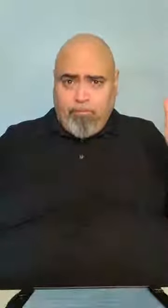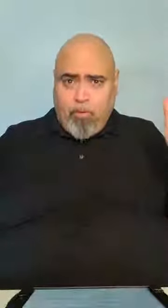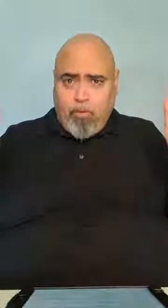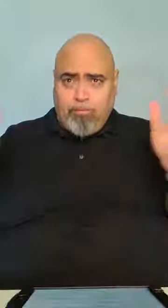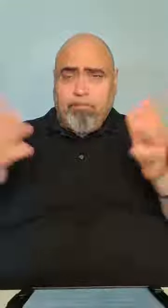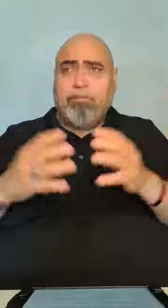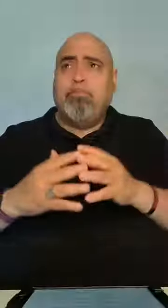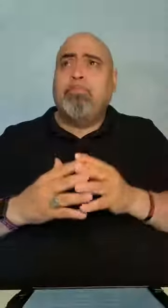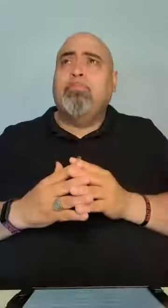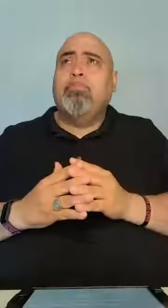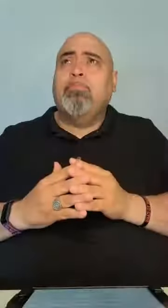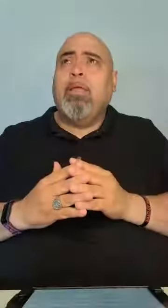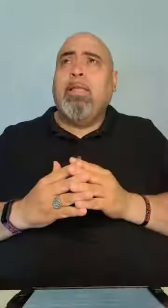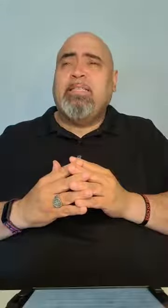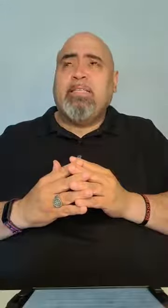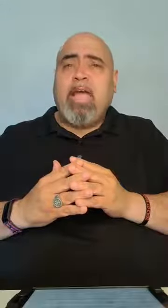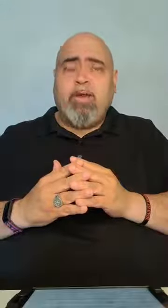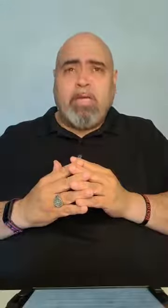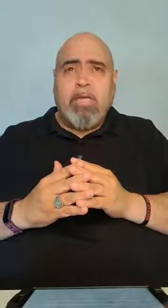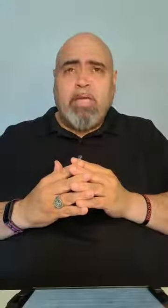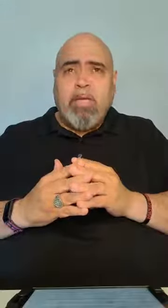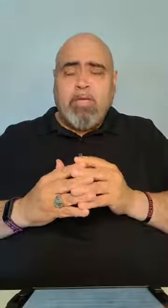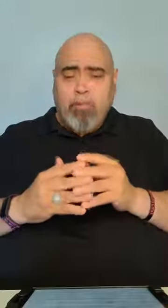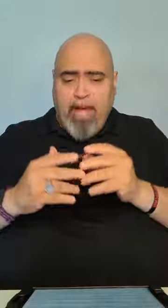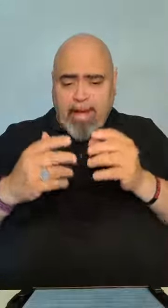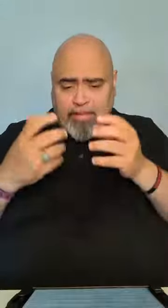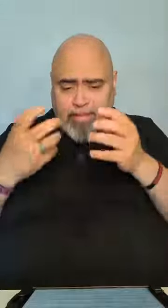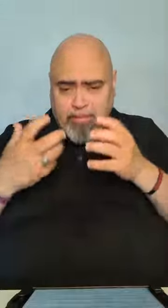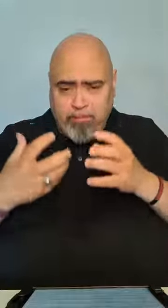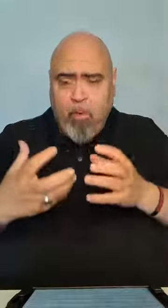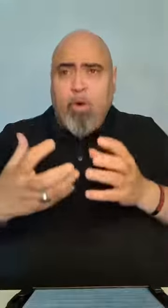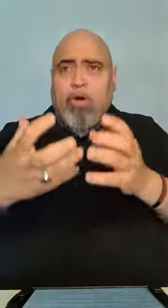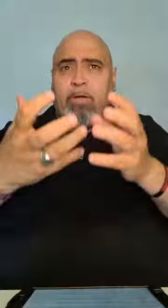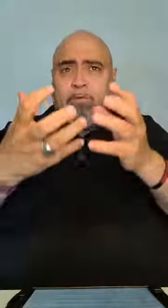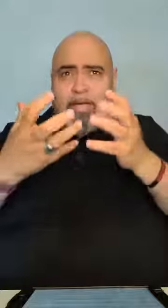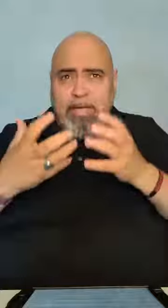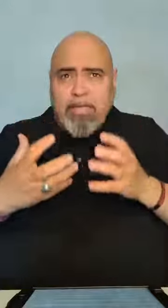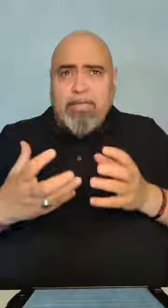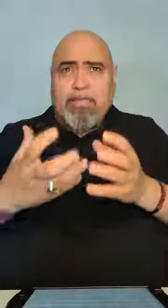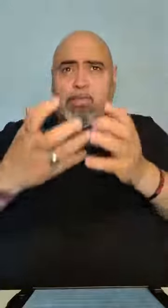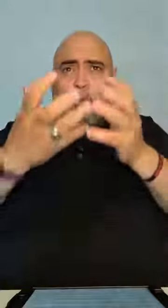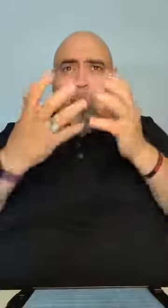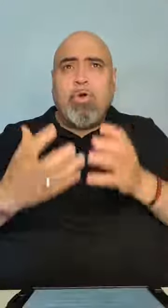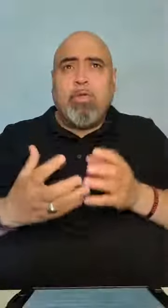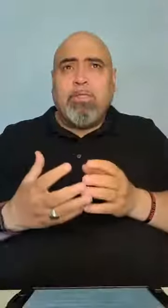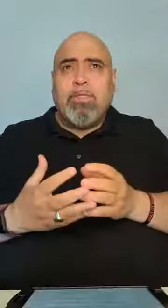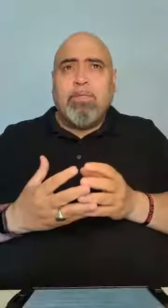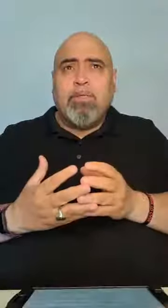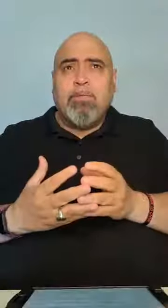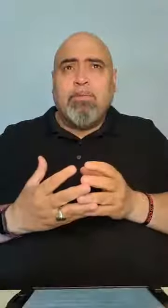for in its entirety, humanity is born right into this world